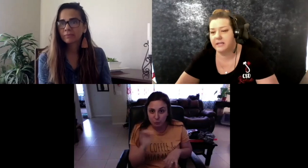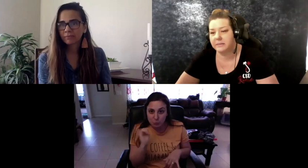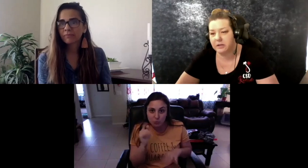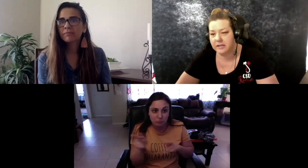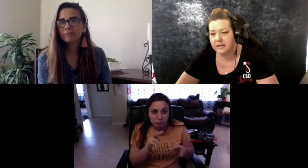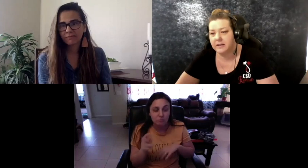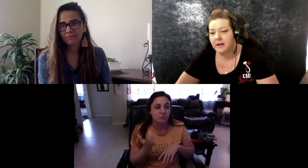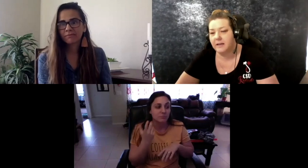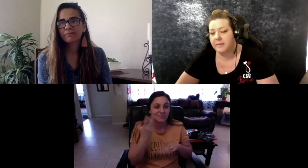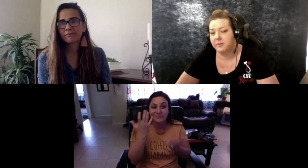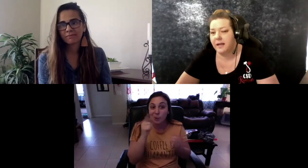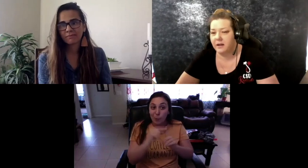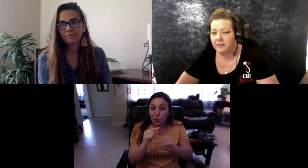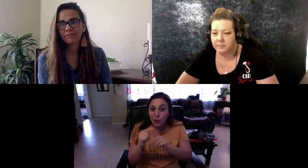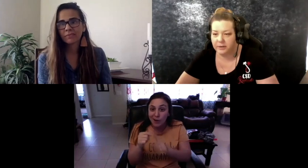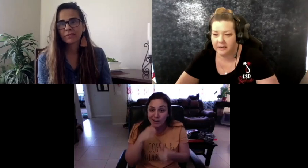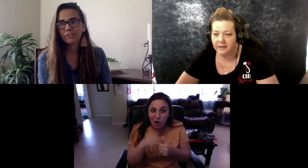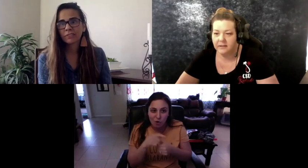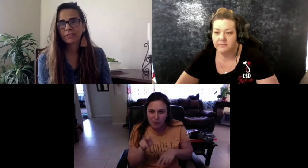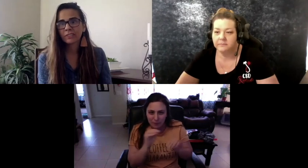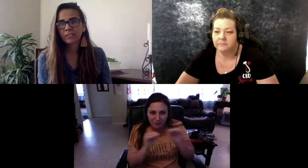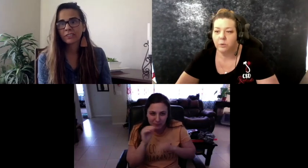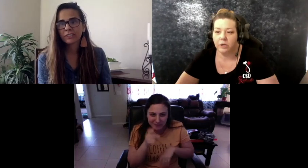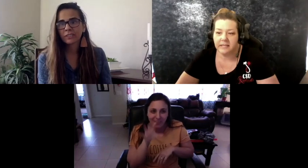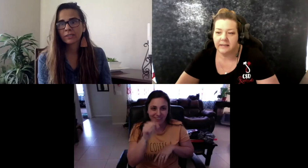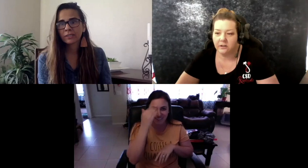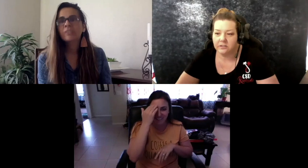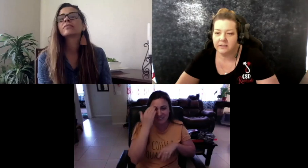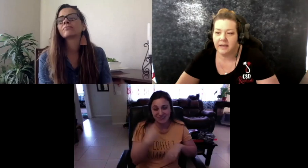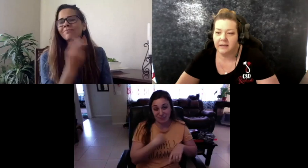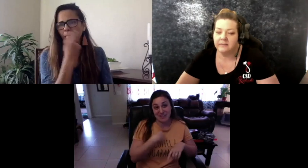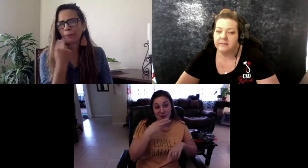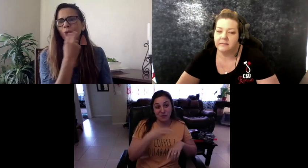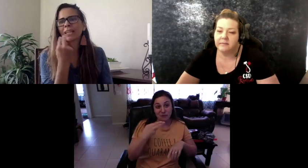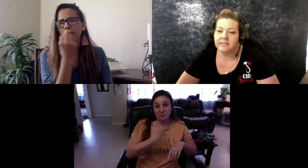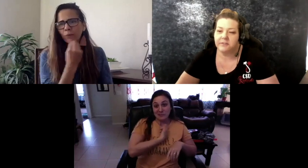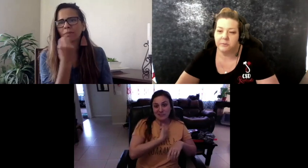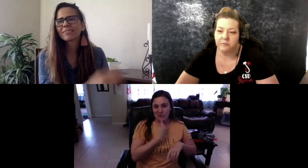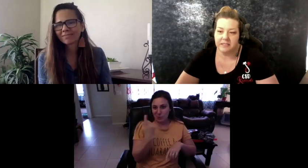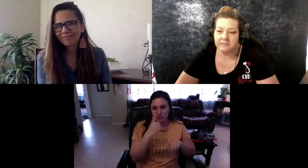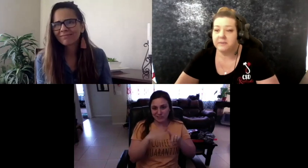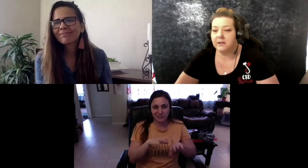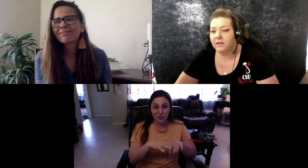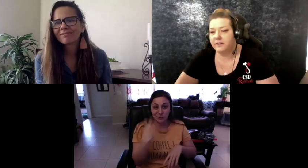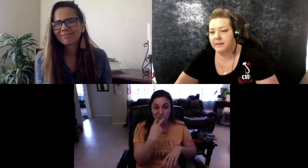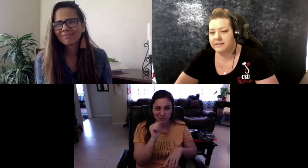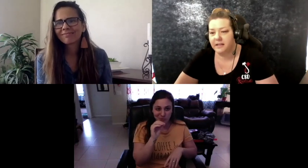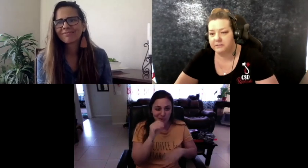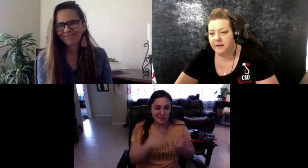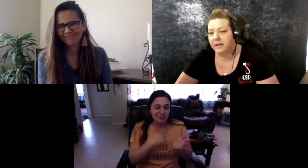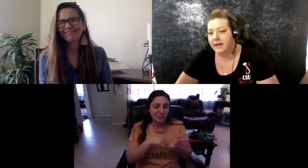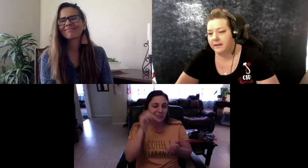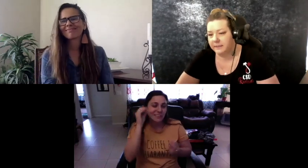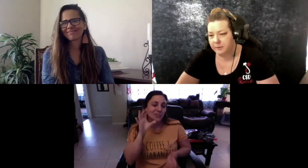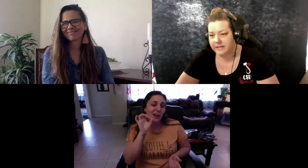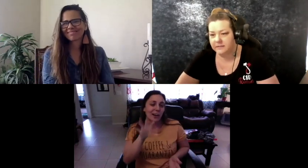outside community. A lot of people rely on lip reading, words and letters and the different movements. Me being hard of hearing myself, I